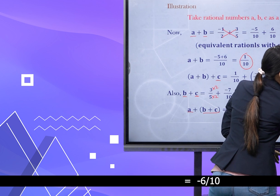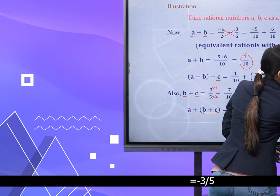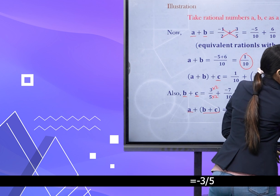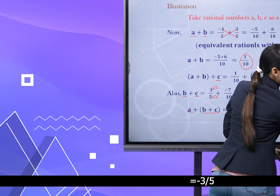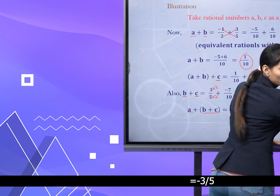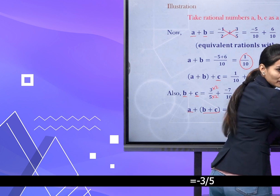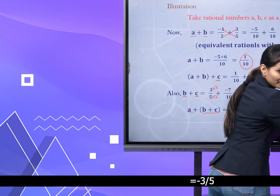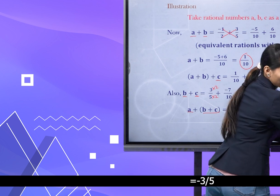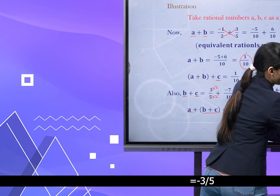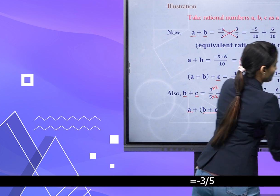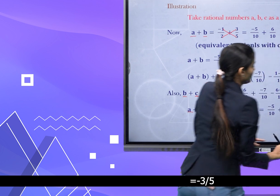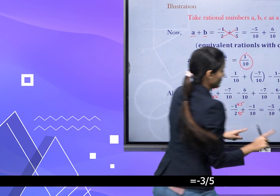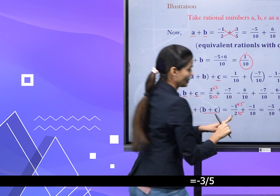is equal to minus 3 by 5.